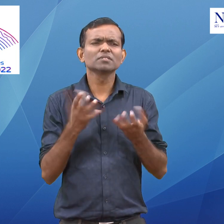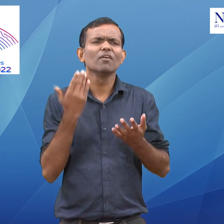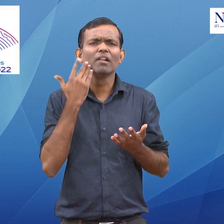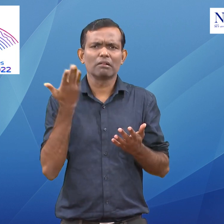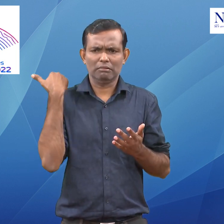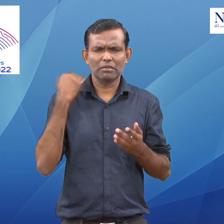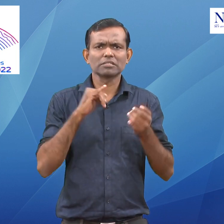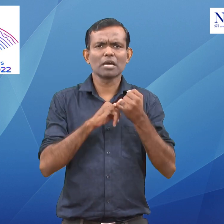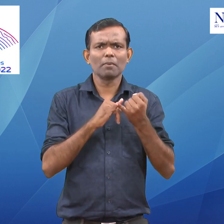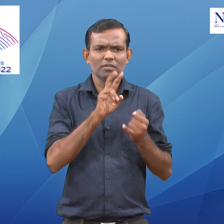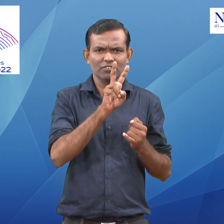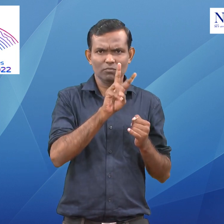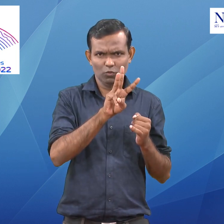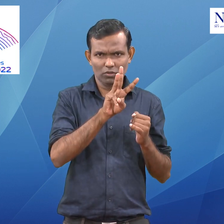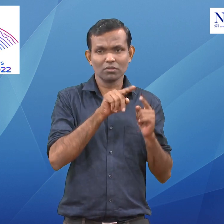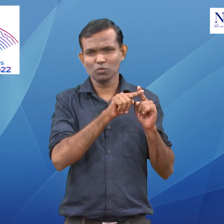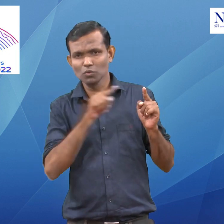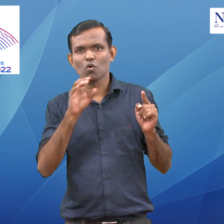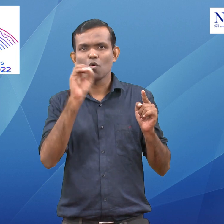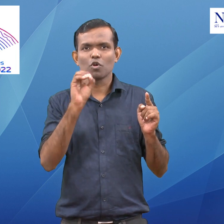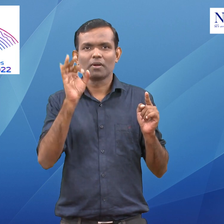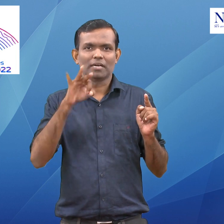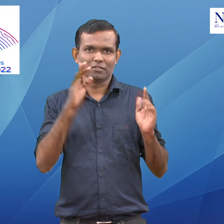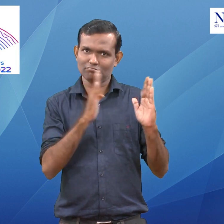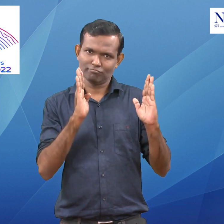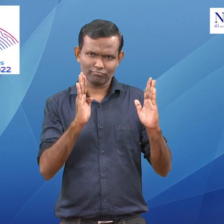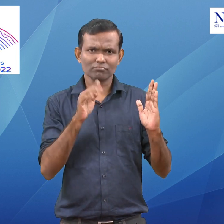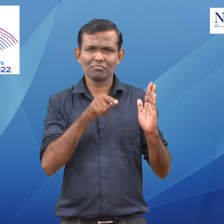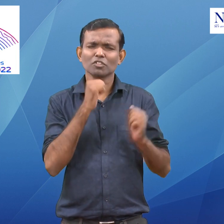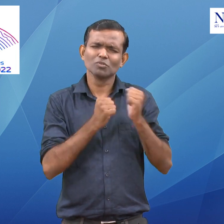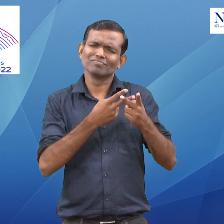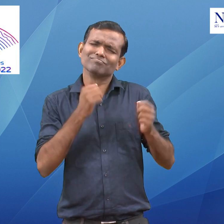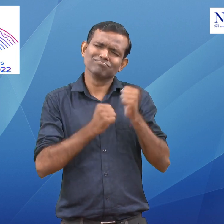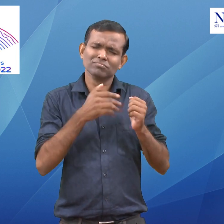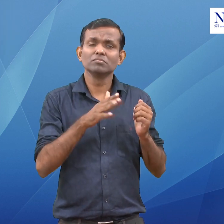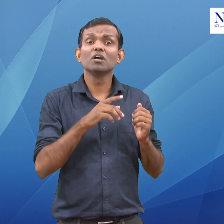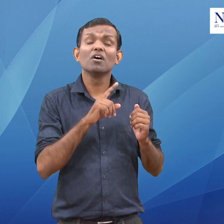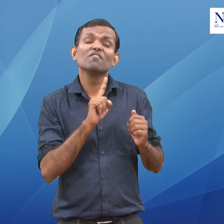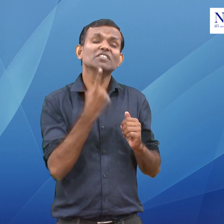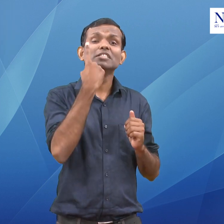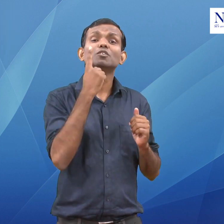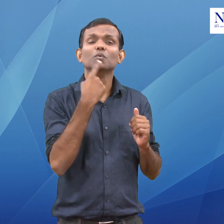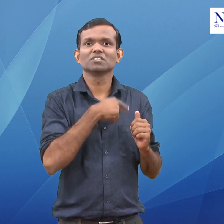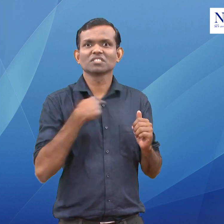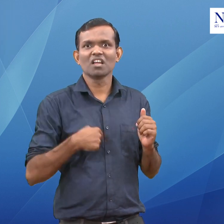8. Host China finished at the top of the table with 383 medals, which included 201 gold